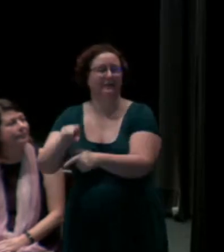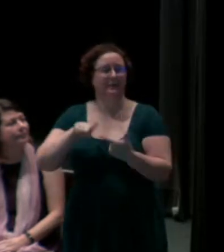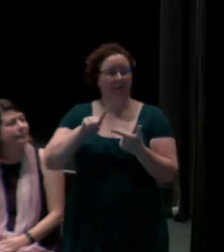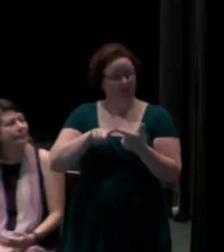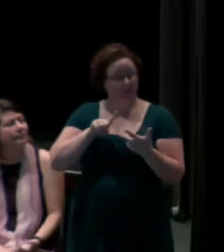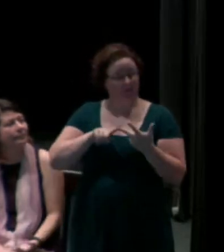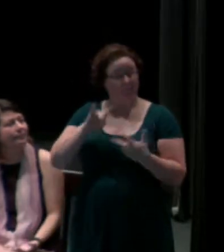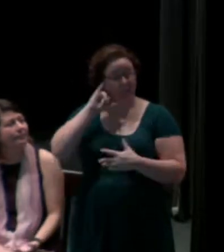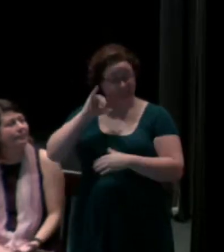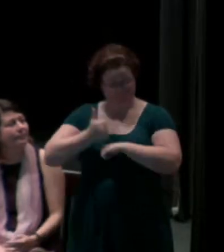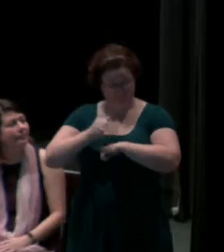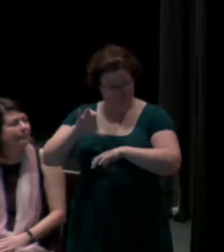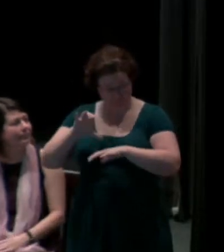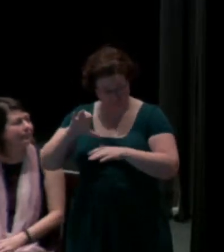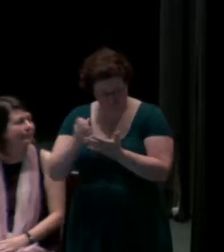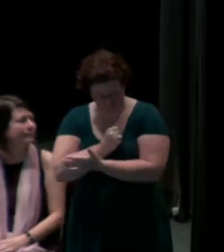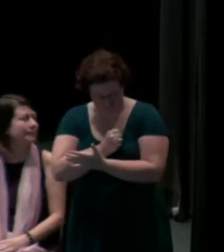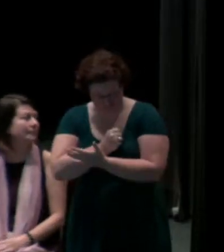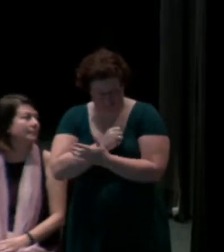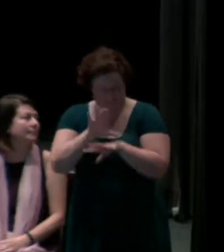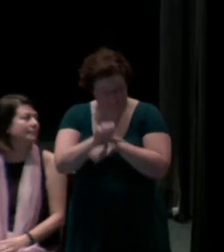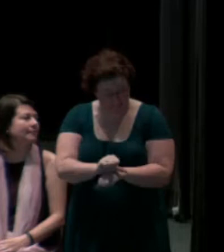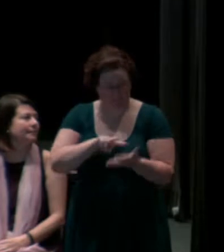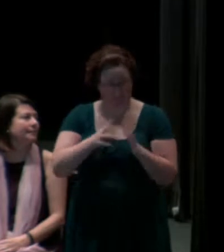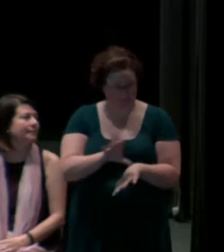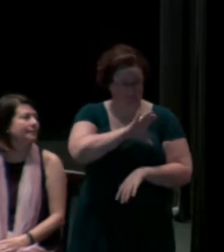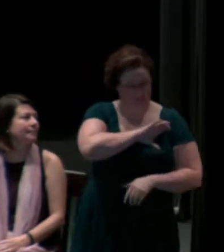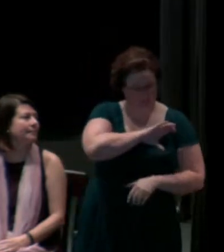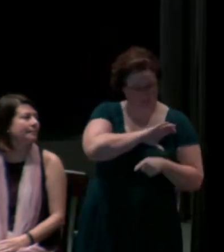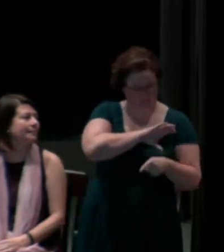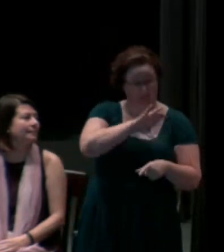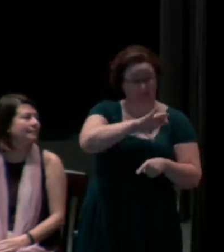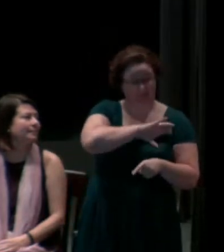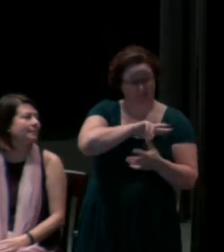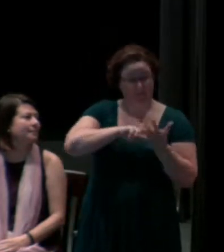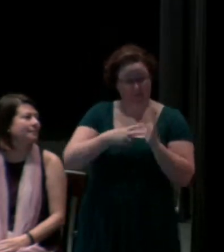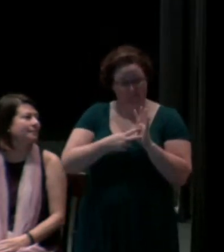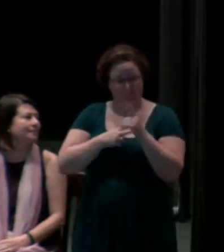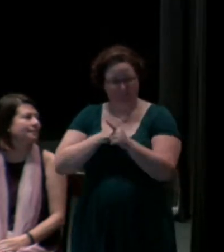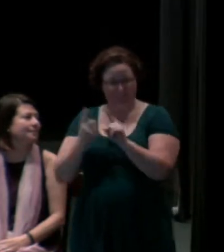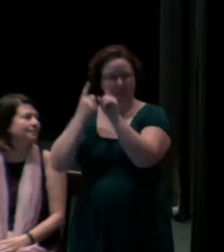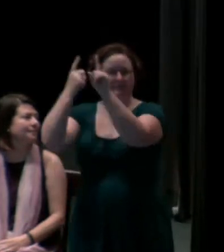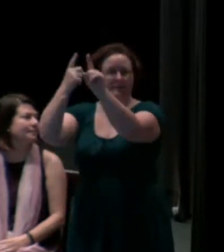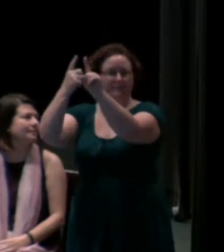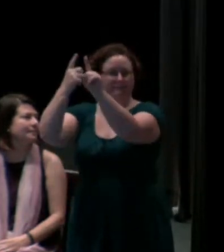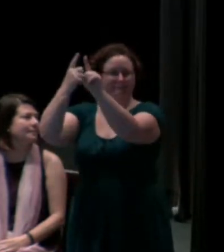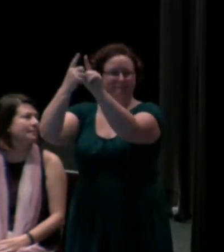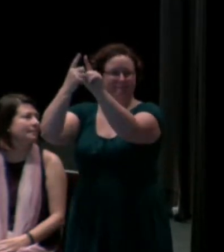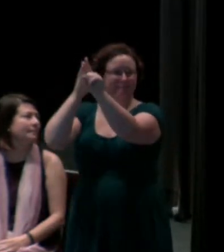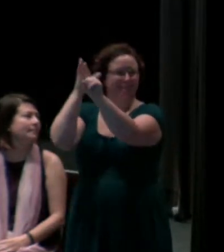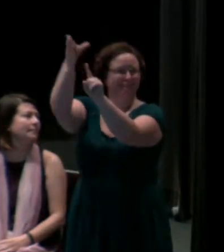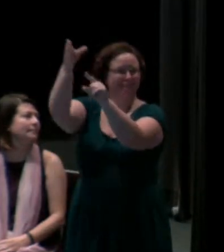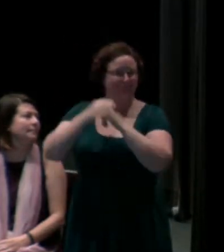You sow a character, you reap a destiny. You, my friends, you